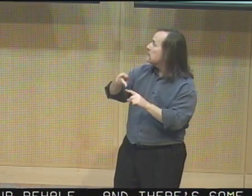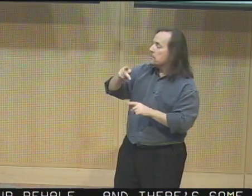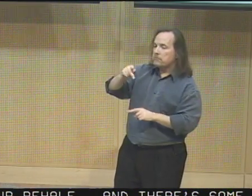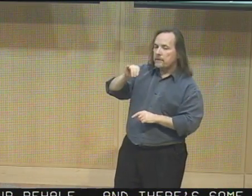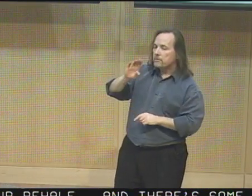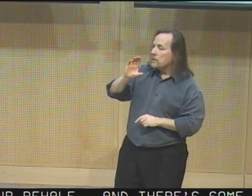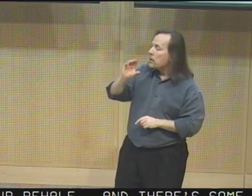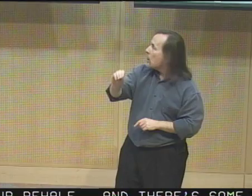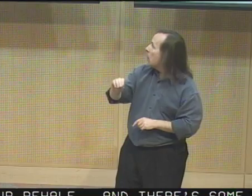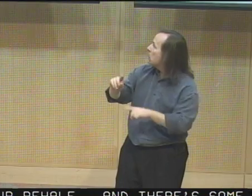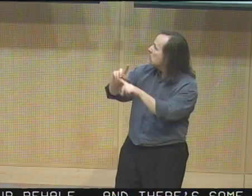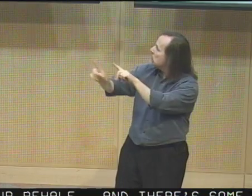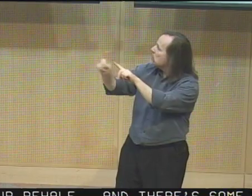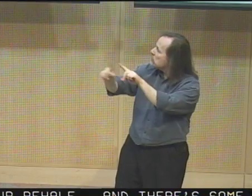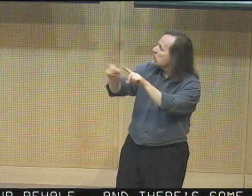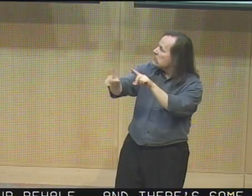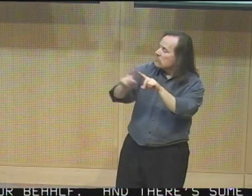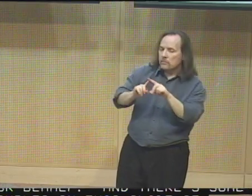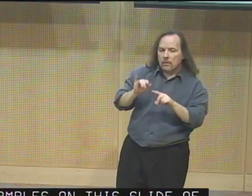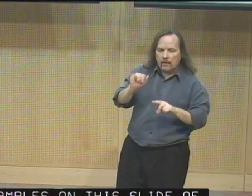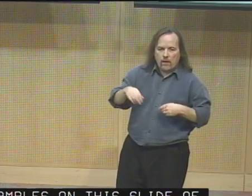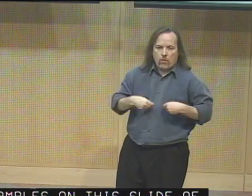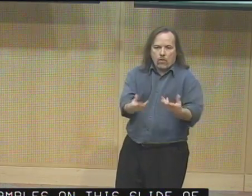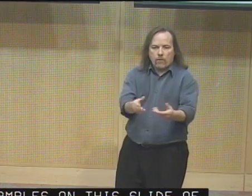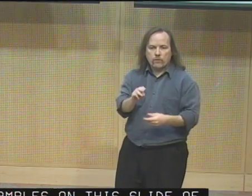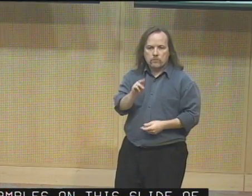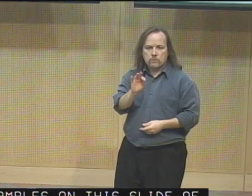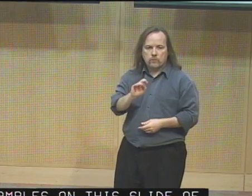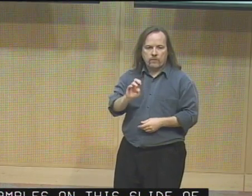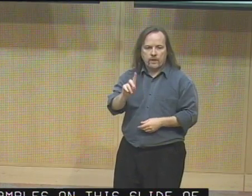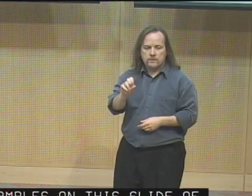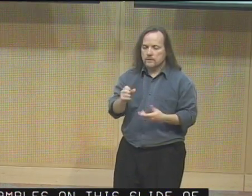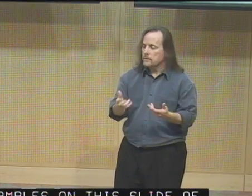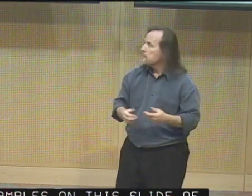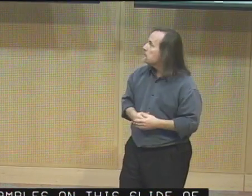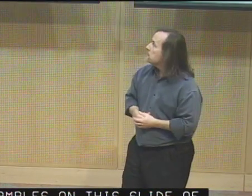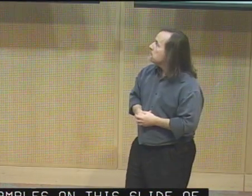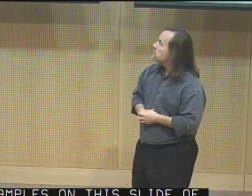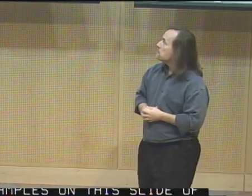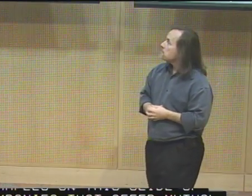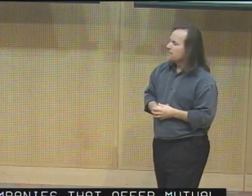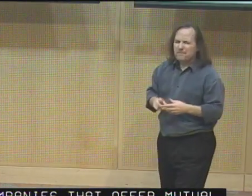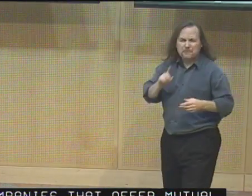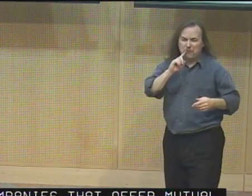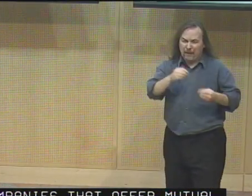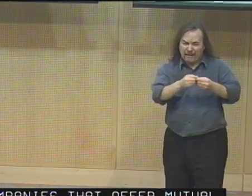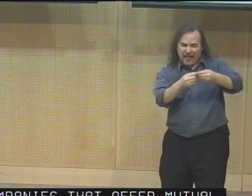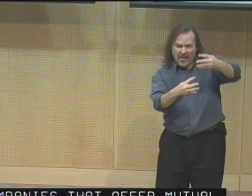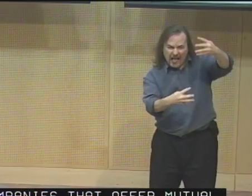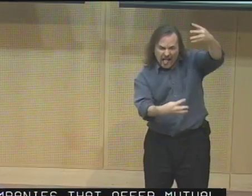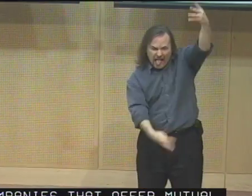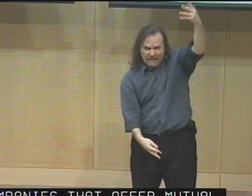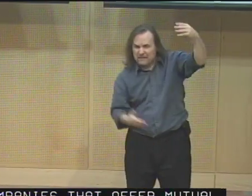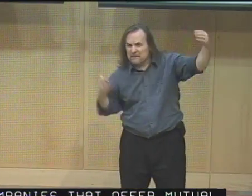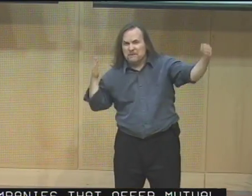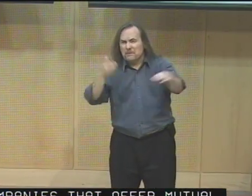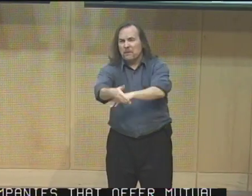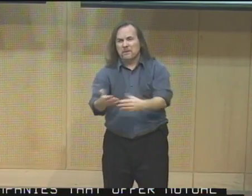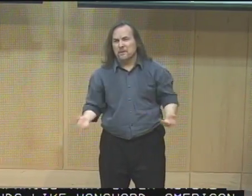PIMCO, etc. They offer mutual funds that people can purchase. There is